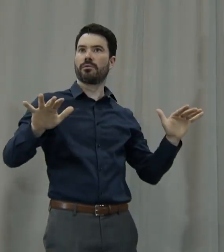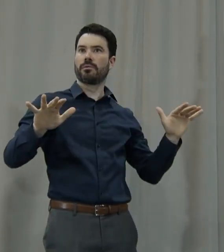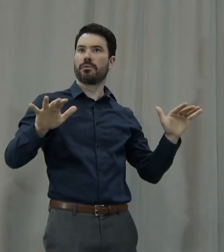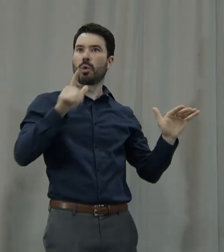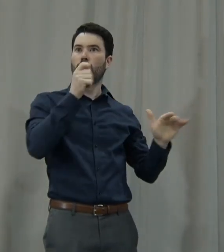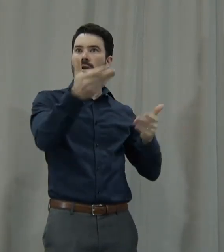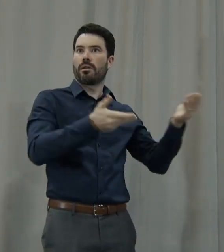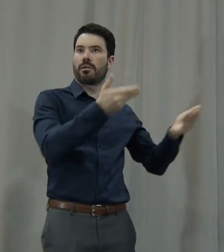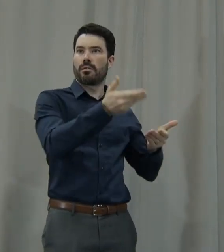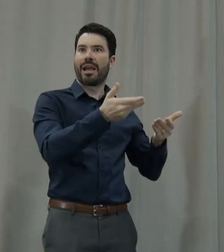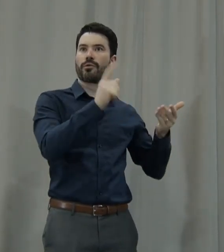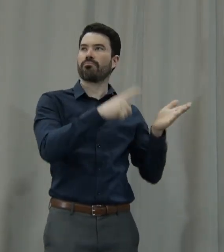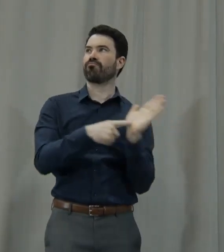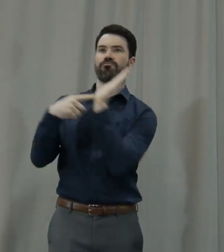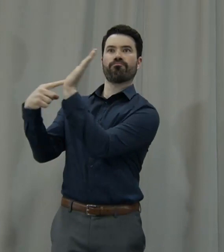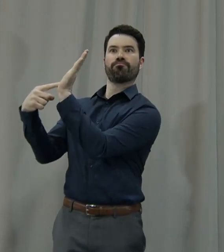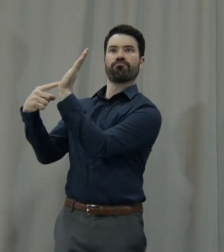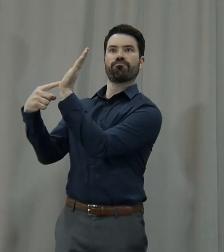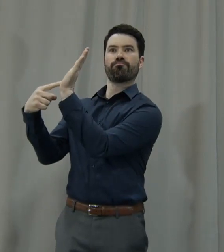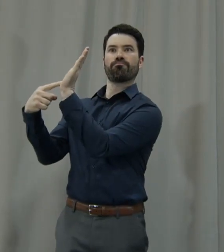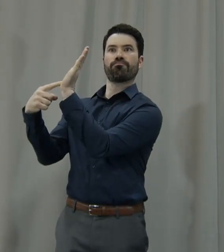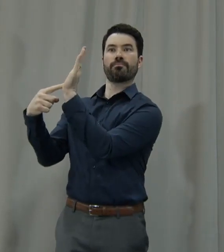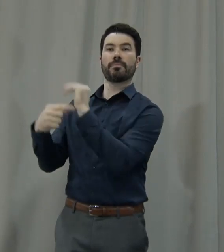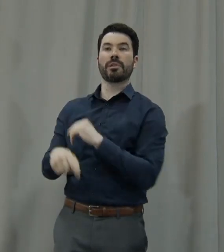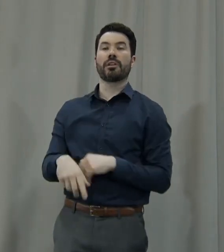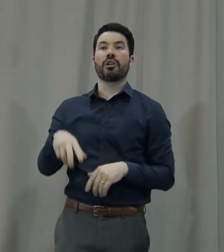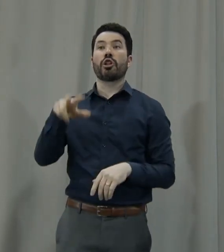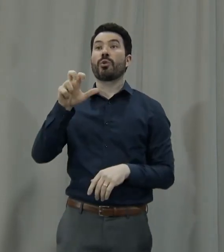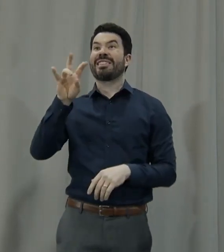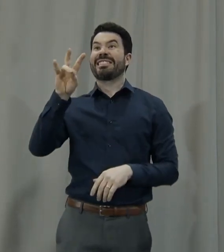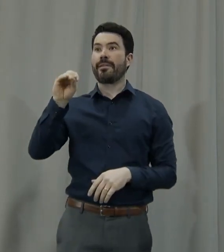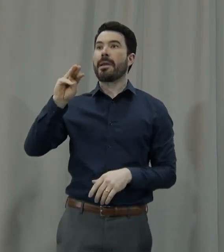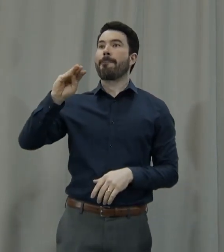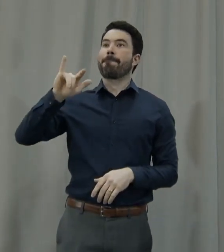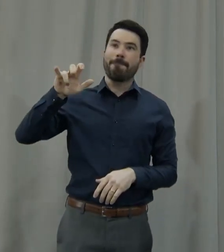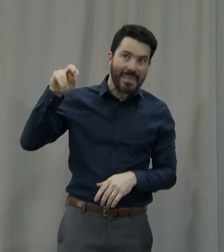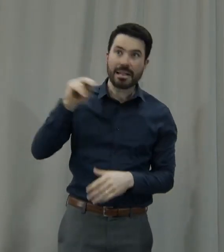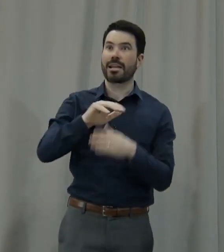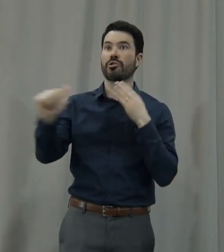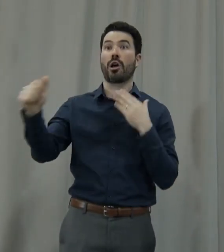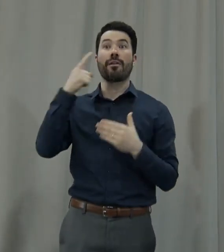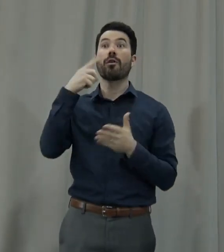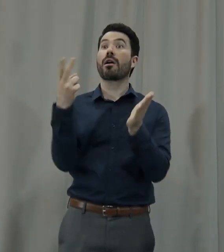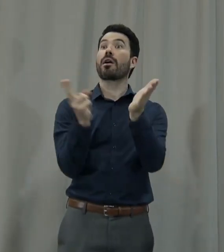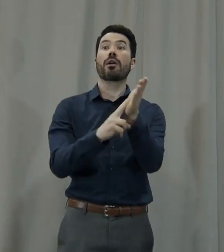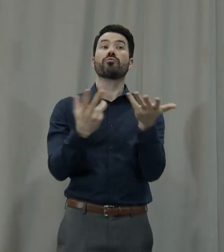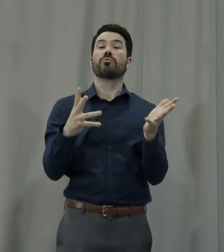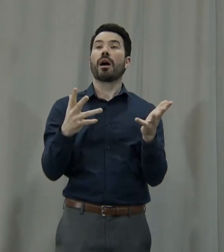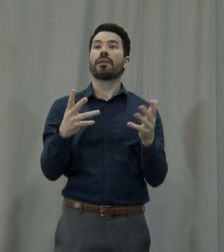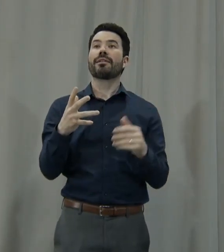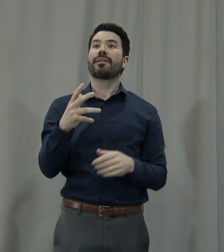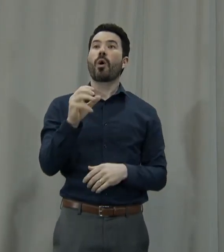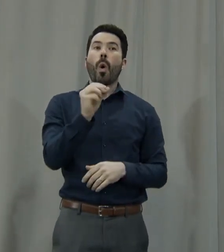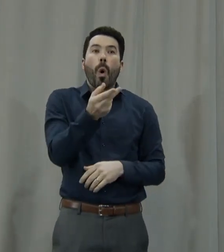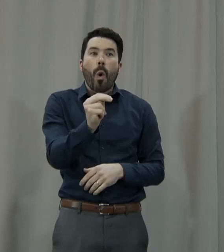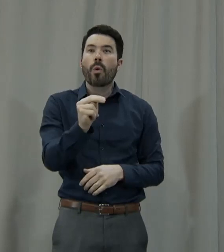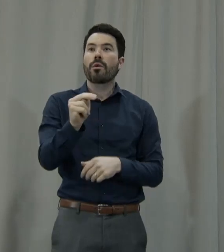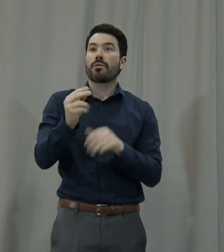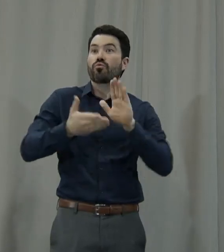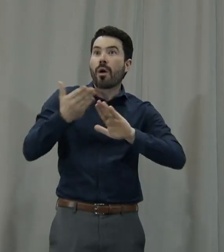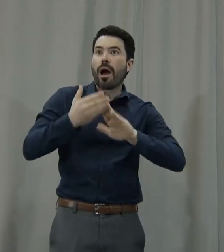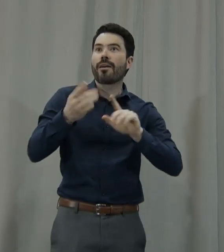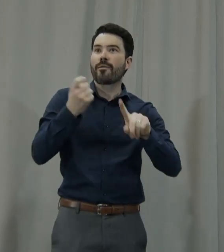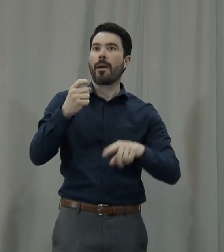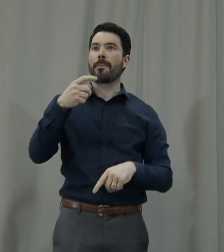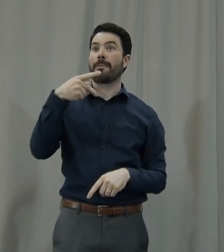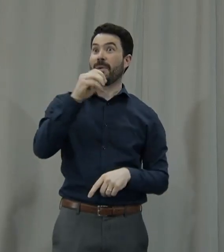And over $370 million in construction contracts have been awarded to firms owned and operated by people of color